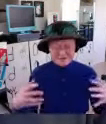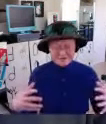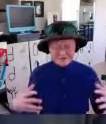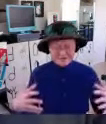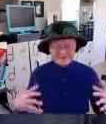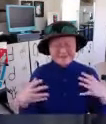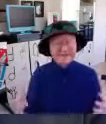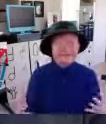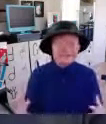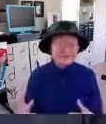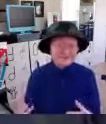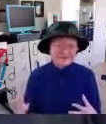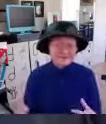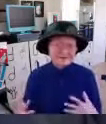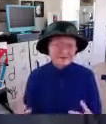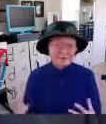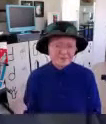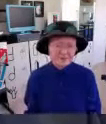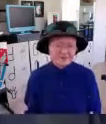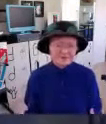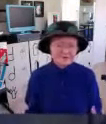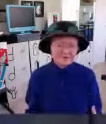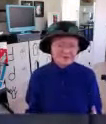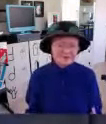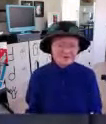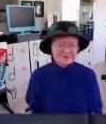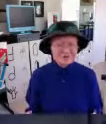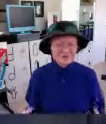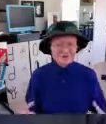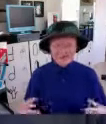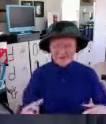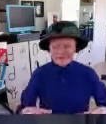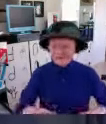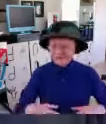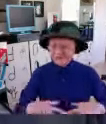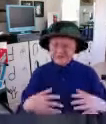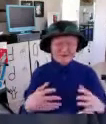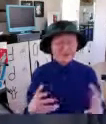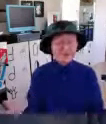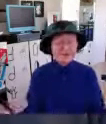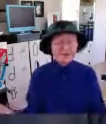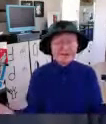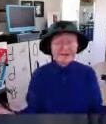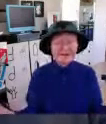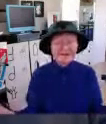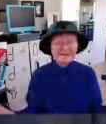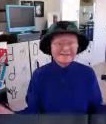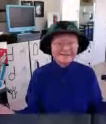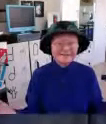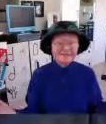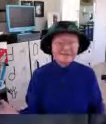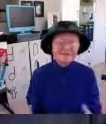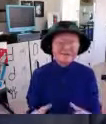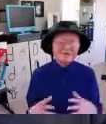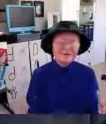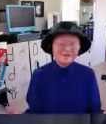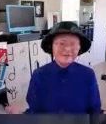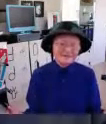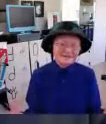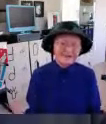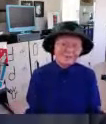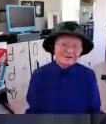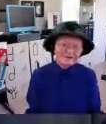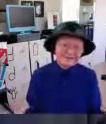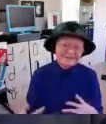really excited about the SignTyp project, because you're also helping us expand sign writing. In other words, it's going to be a benefit to